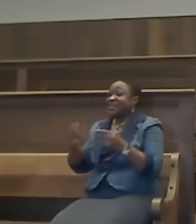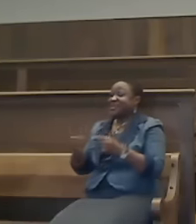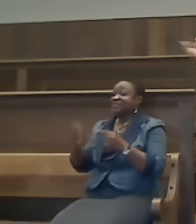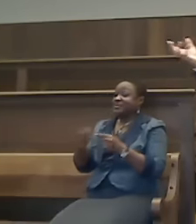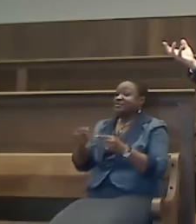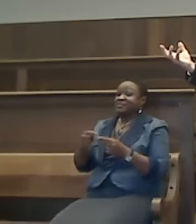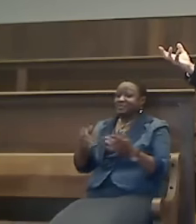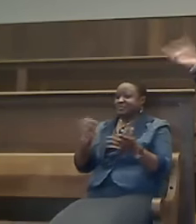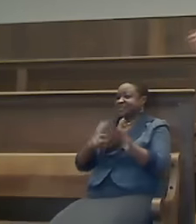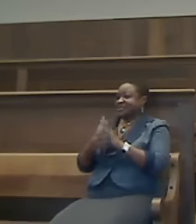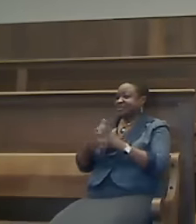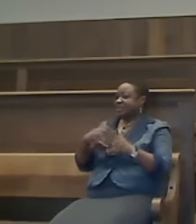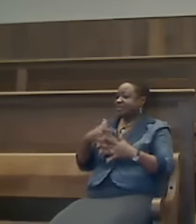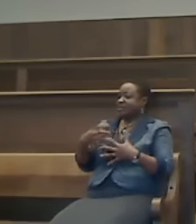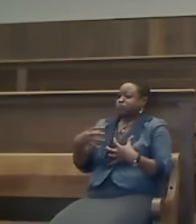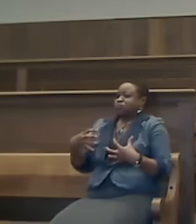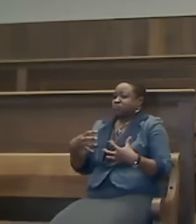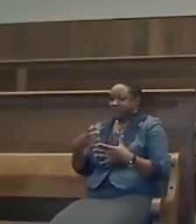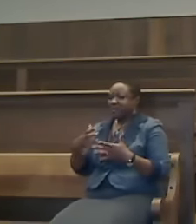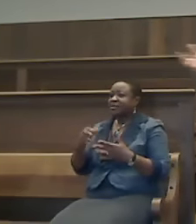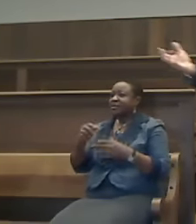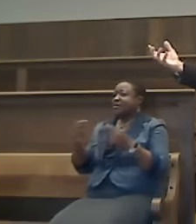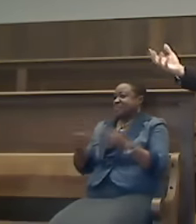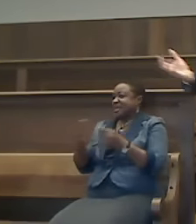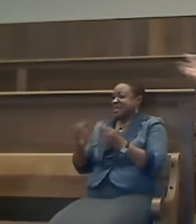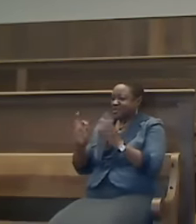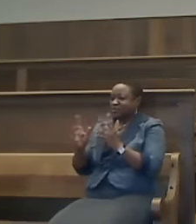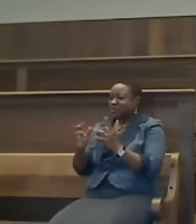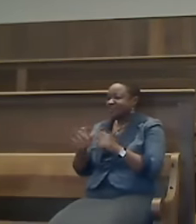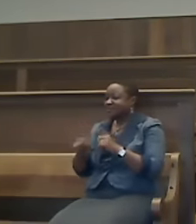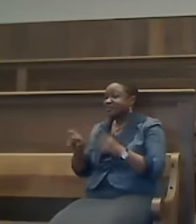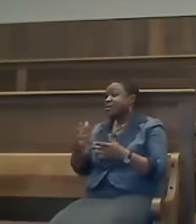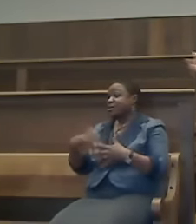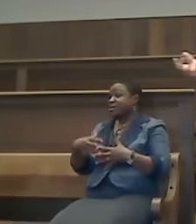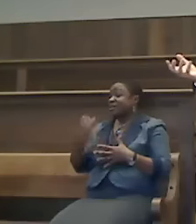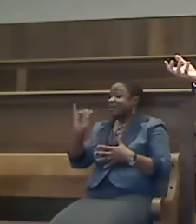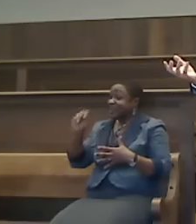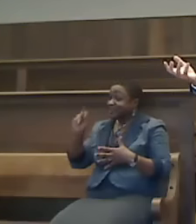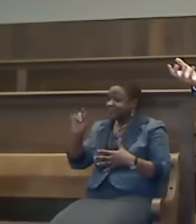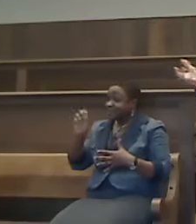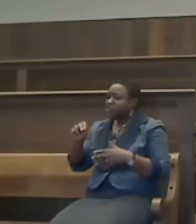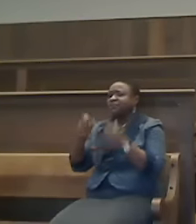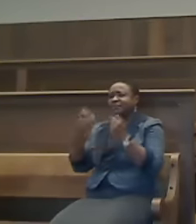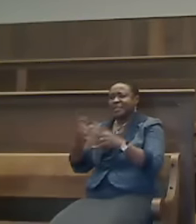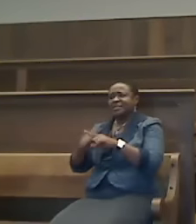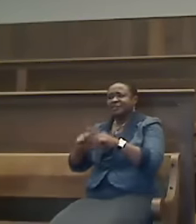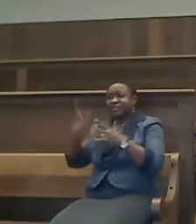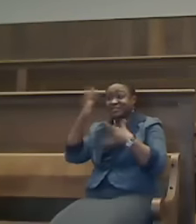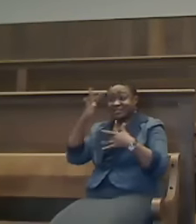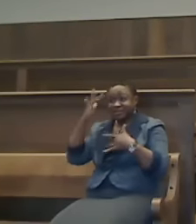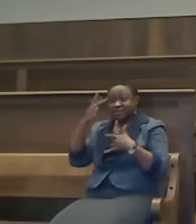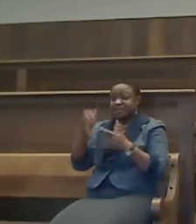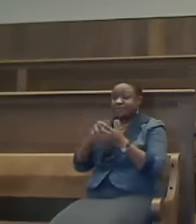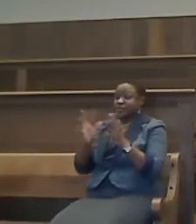in general, joint pain in particular, because inflammation is the basis of a lot of different diseases, and so inflamed joints